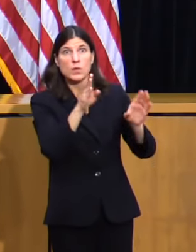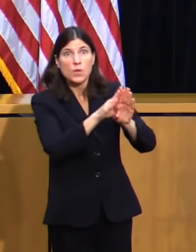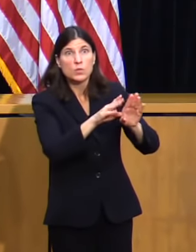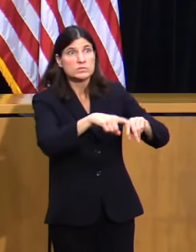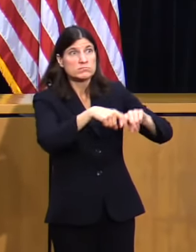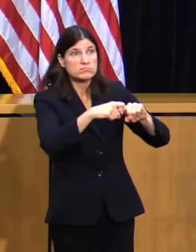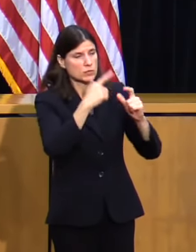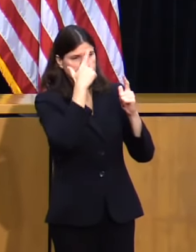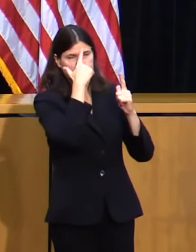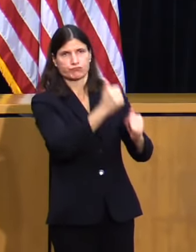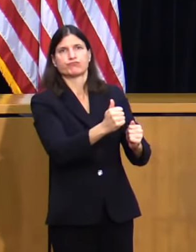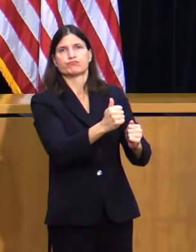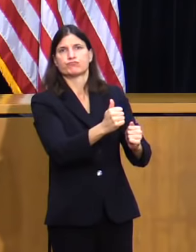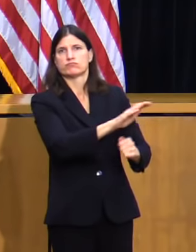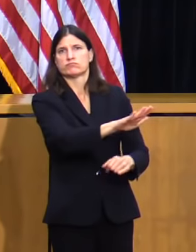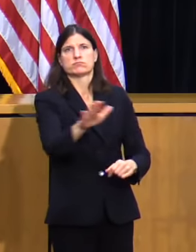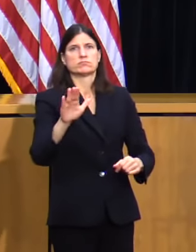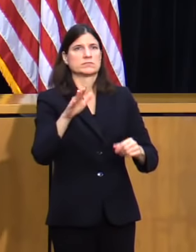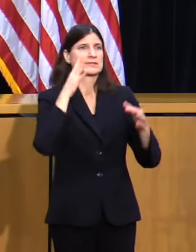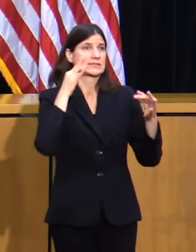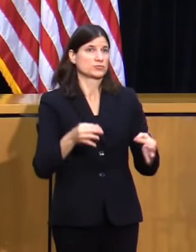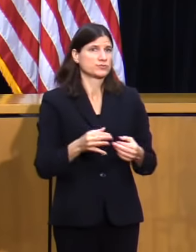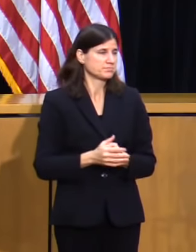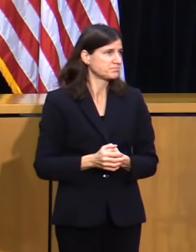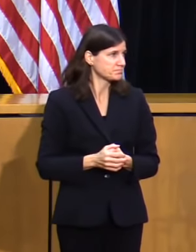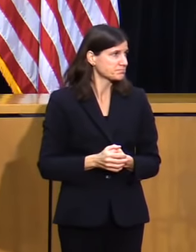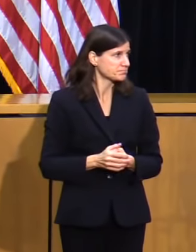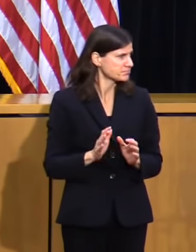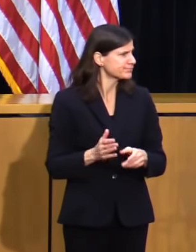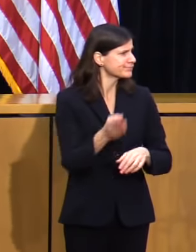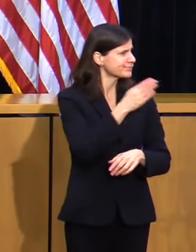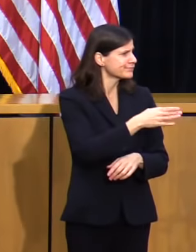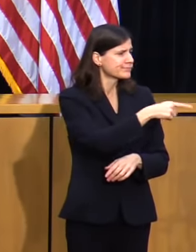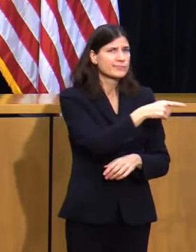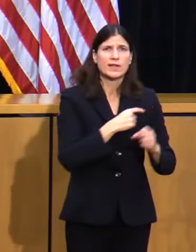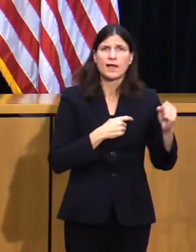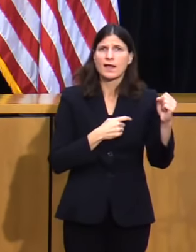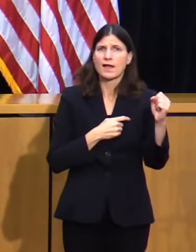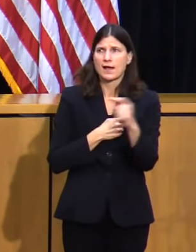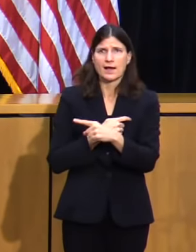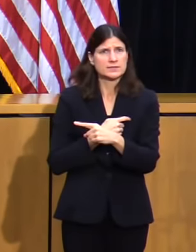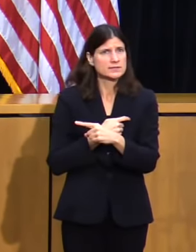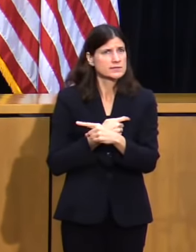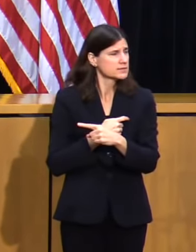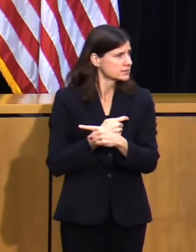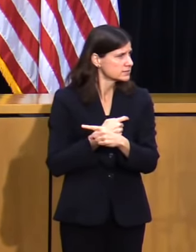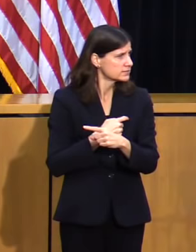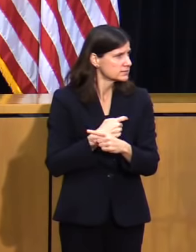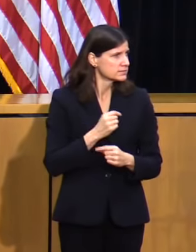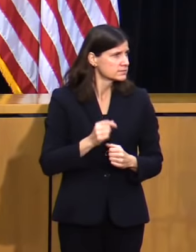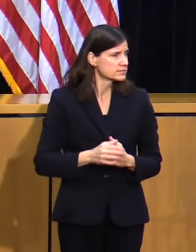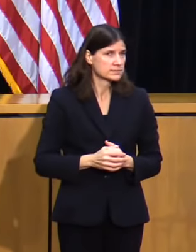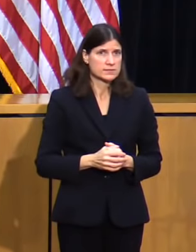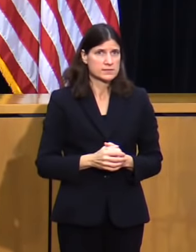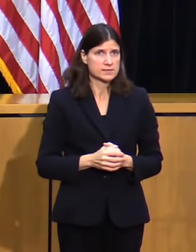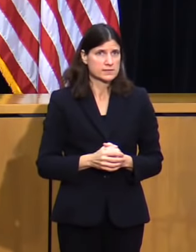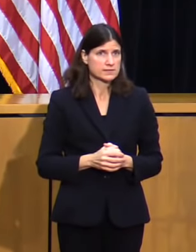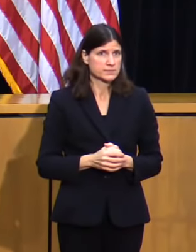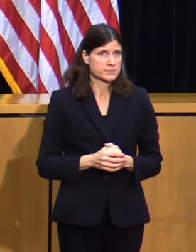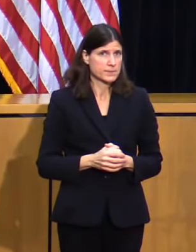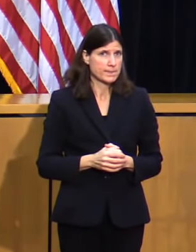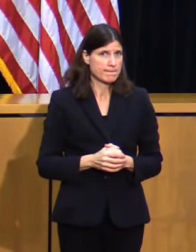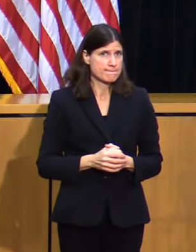that. Governor, at what point did you decide, okay, this is a telltale sign that a new field hospital has to open up? And I was wondering if Dr. Dixon